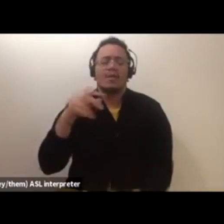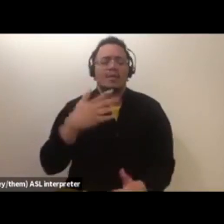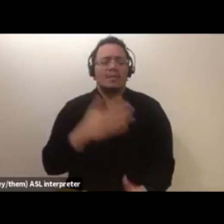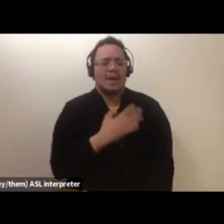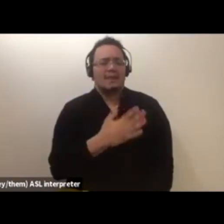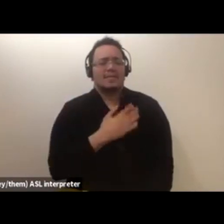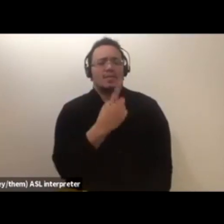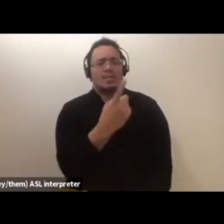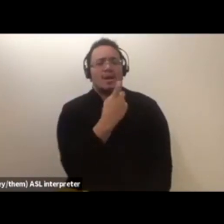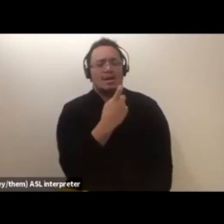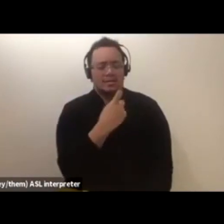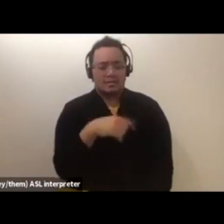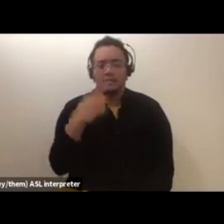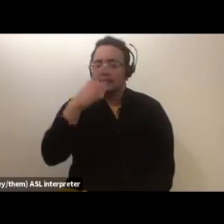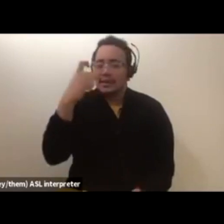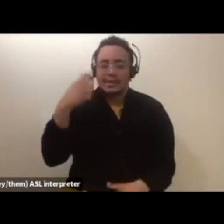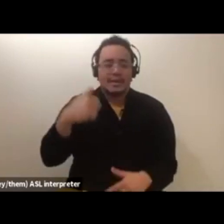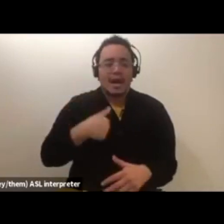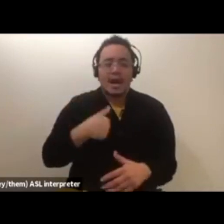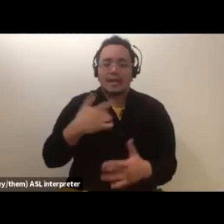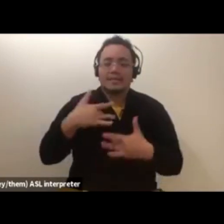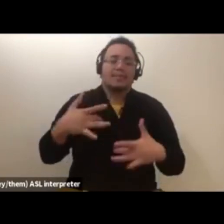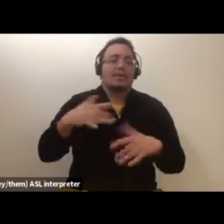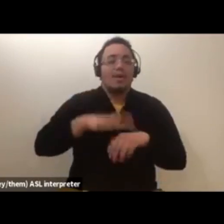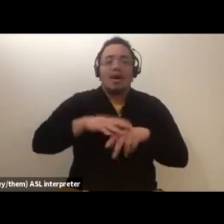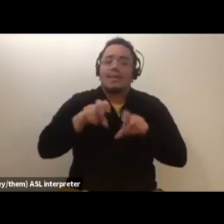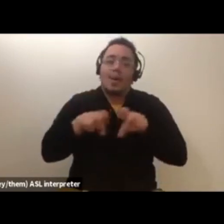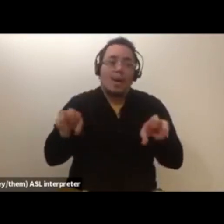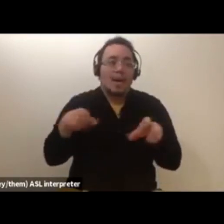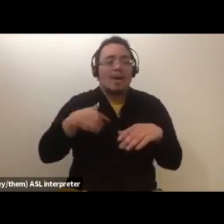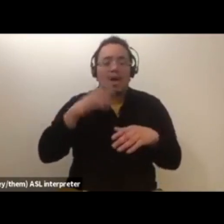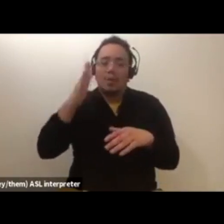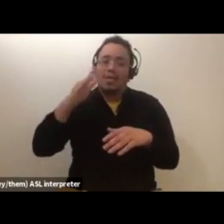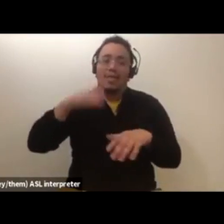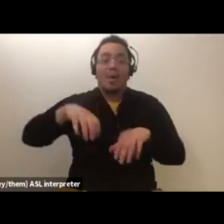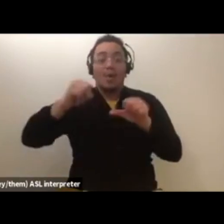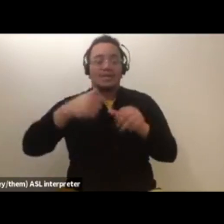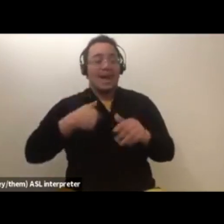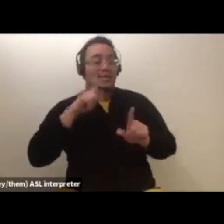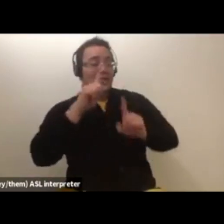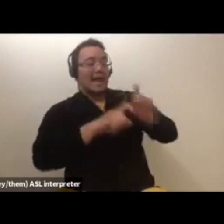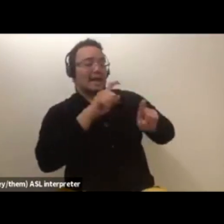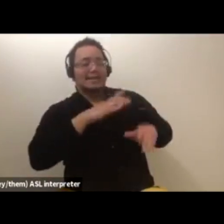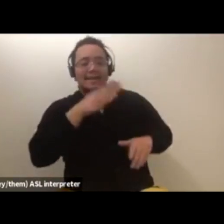host, because now I can kind of be a little bit more transparent. I'm glad you asked that question.